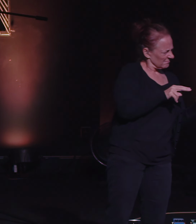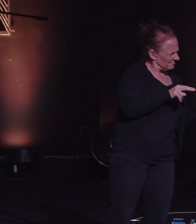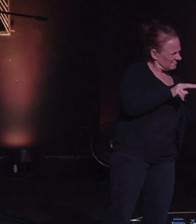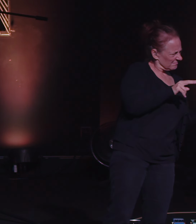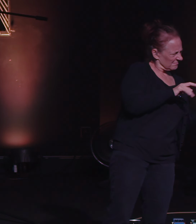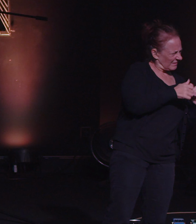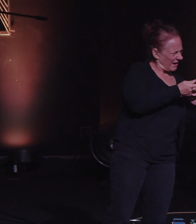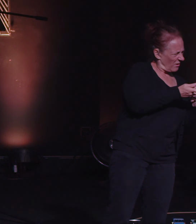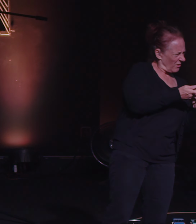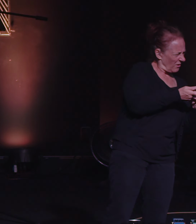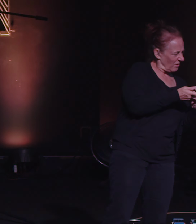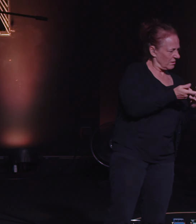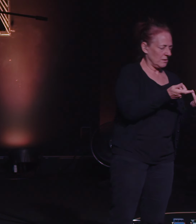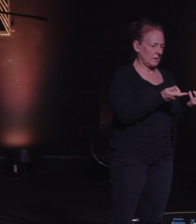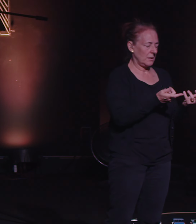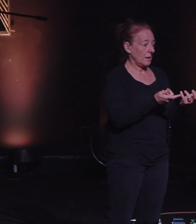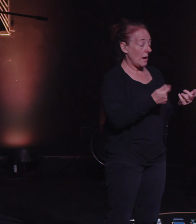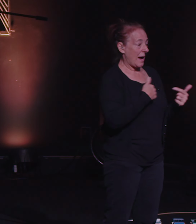of our relationship.